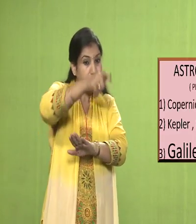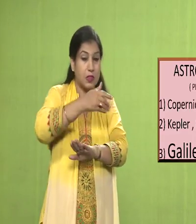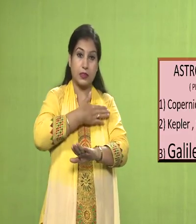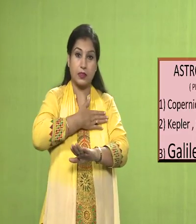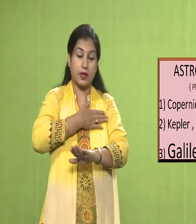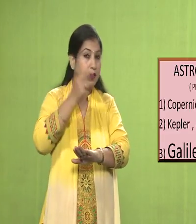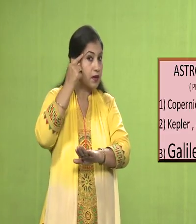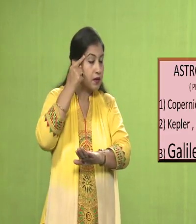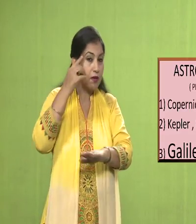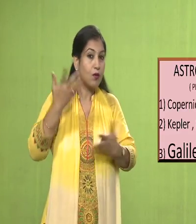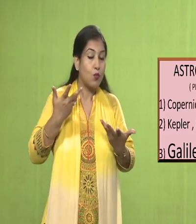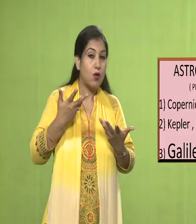revolved around the earth,